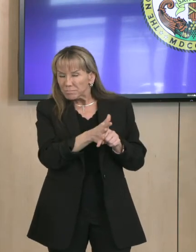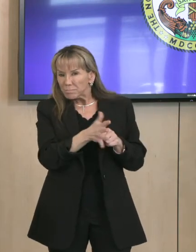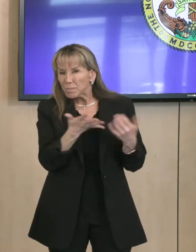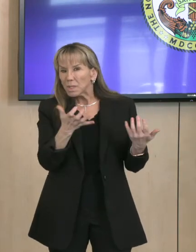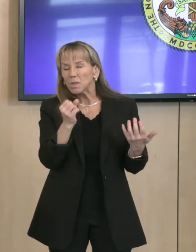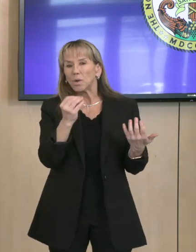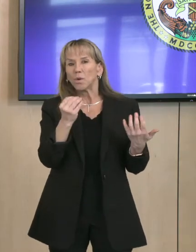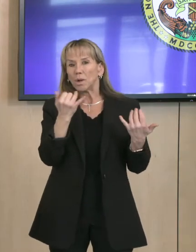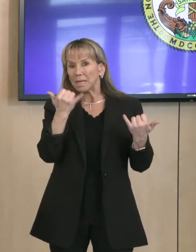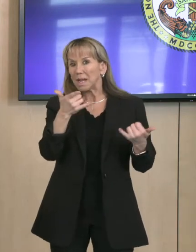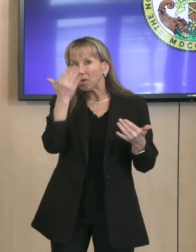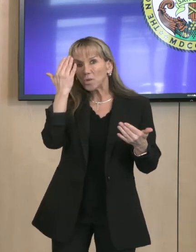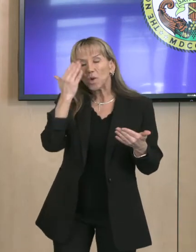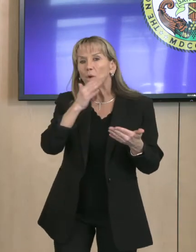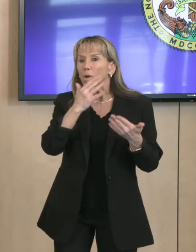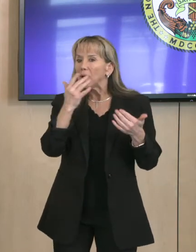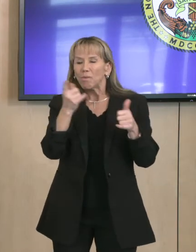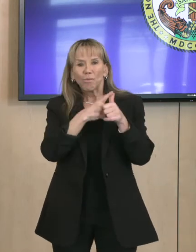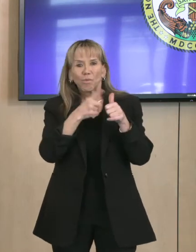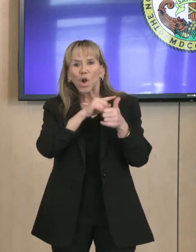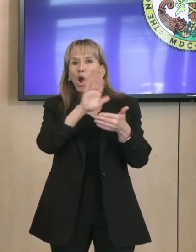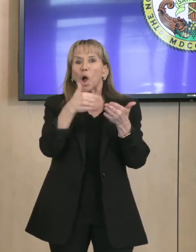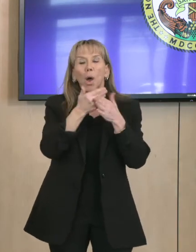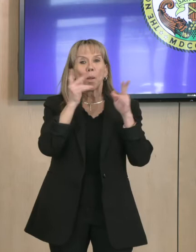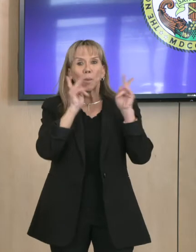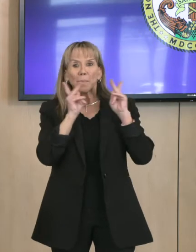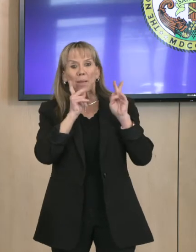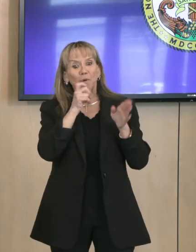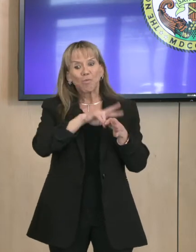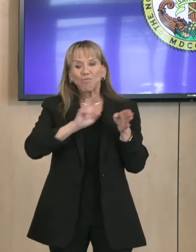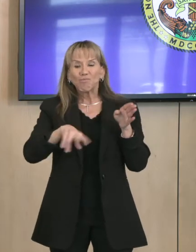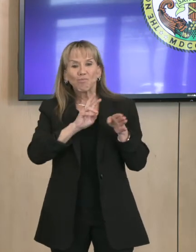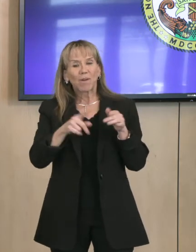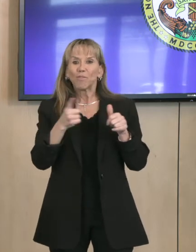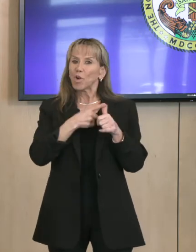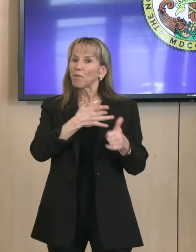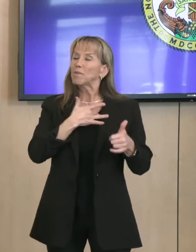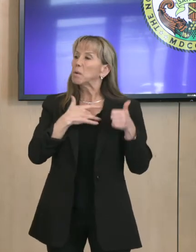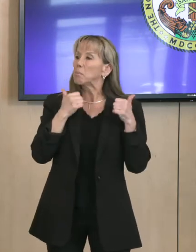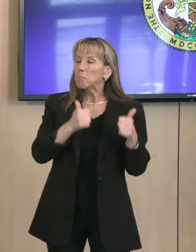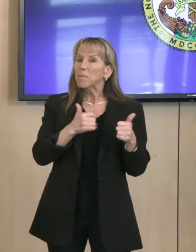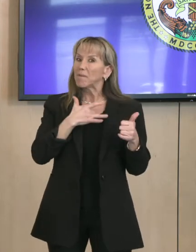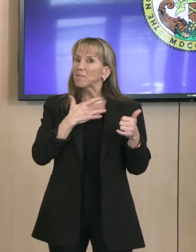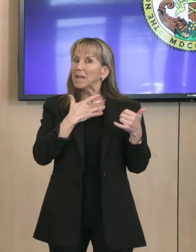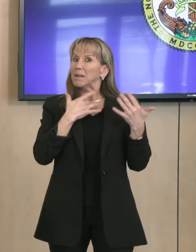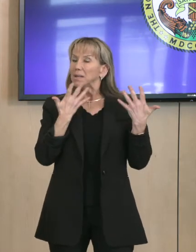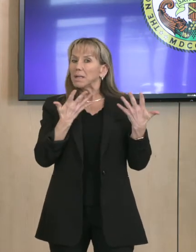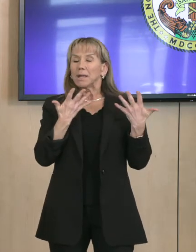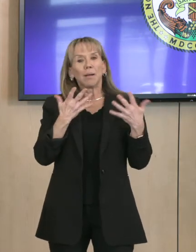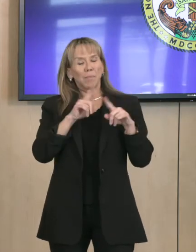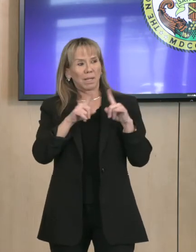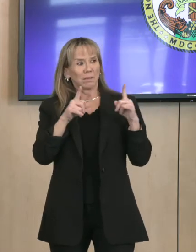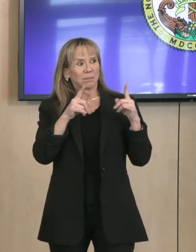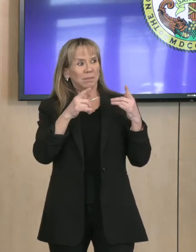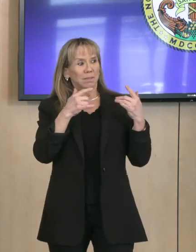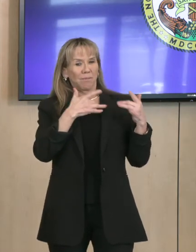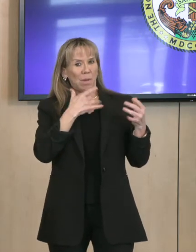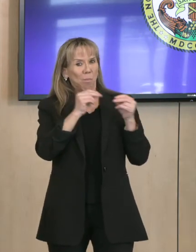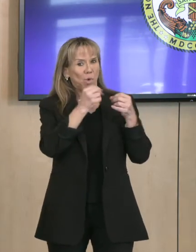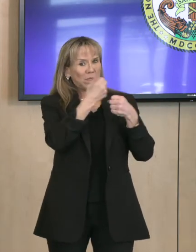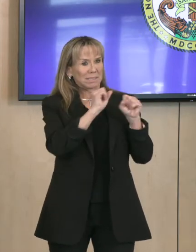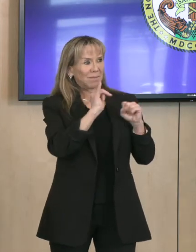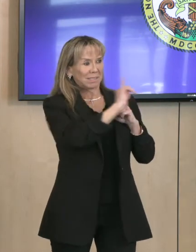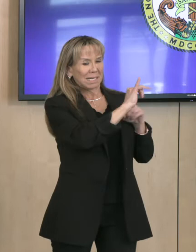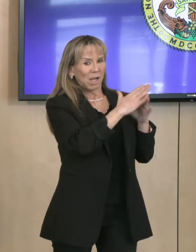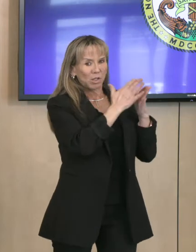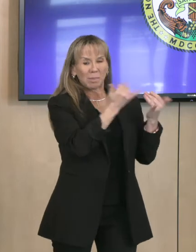this news. They were all feeling really confident and safe on board that ship, actually safer on this than they did when they disembarked.